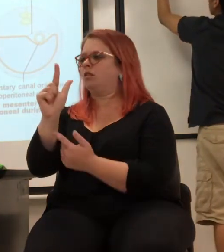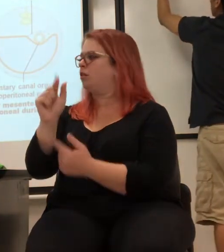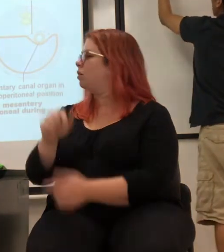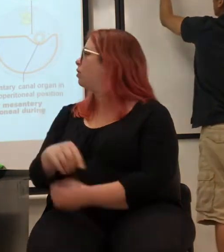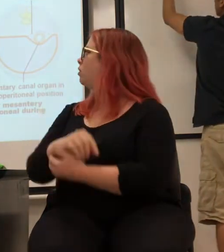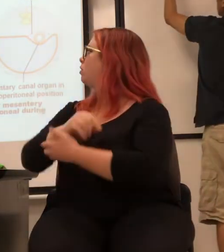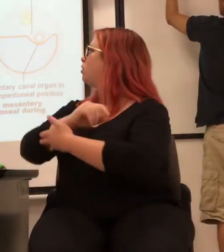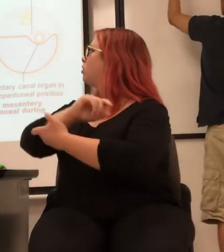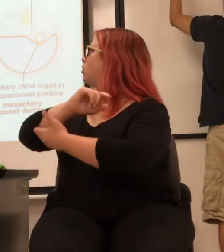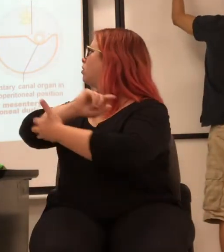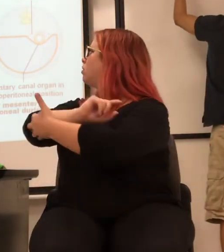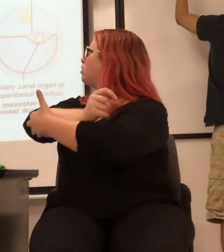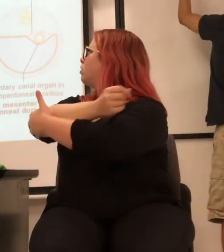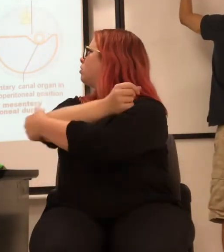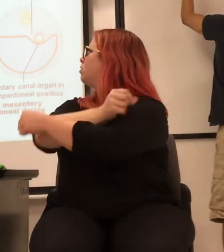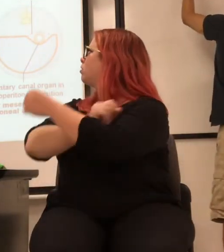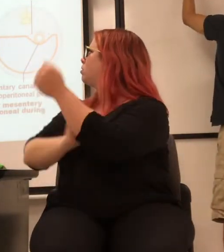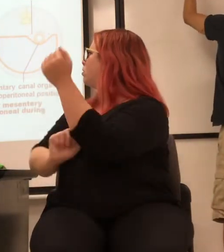Retro